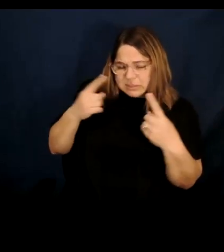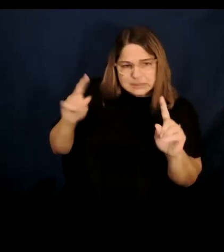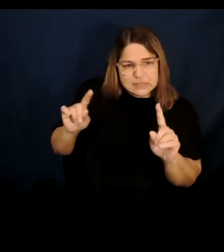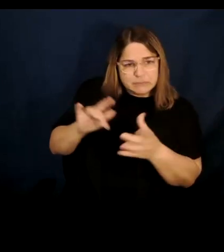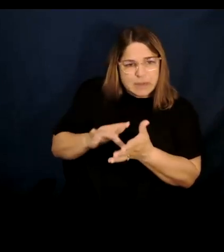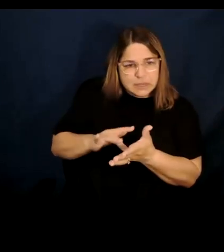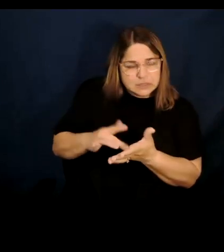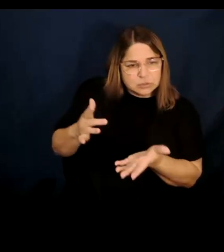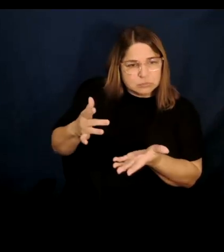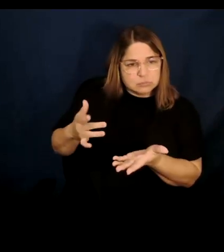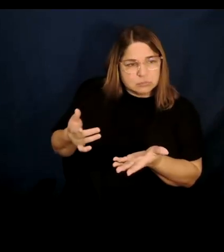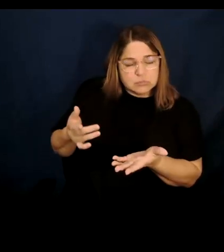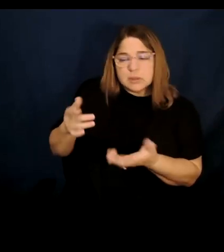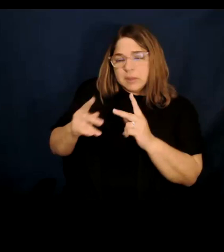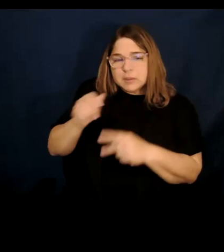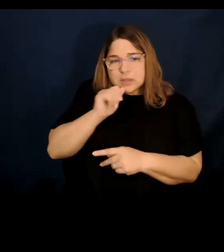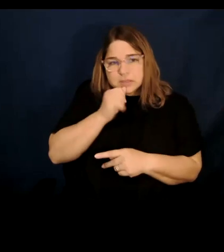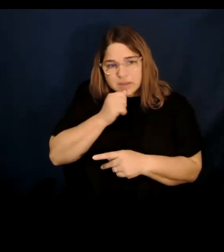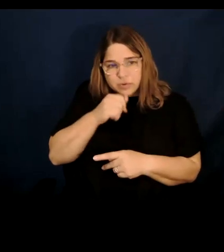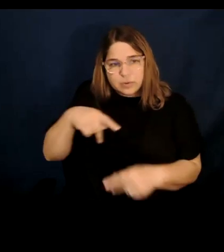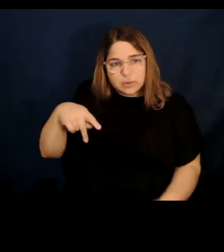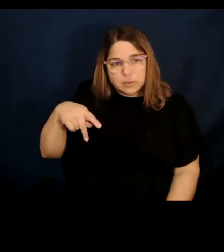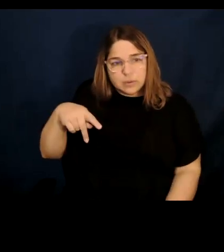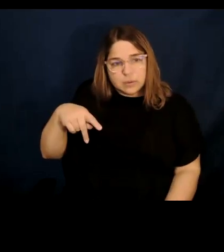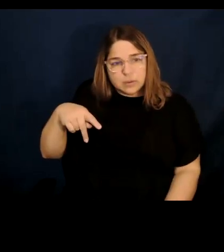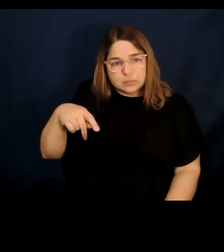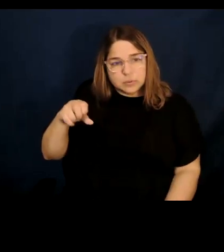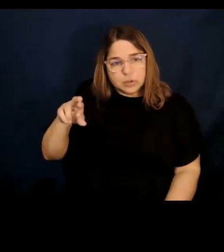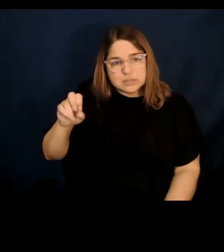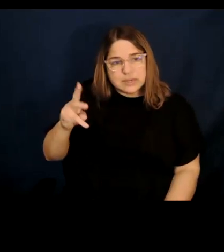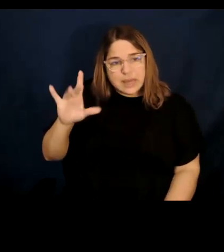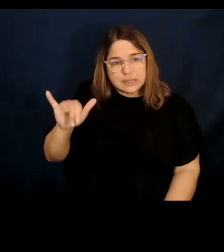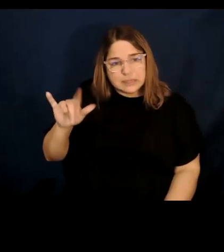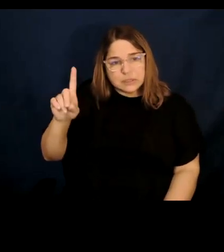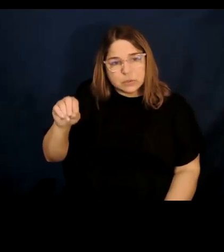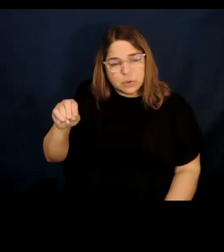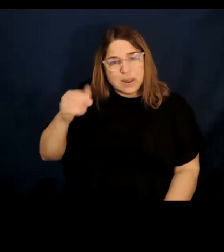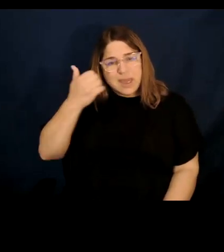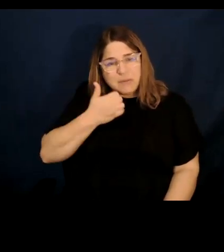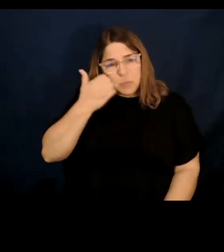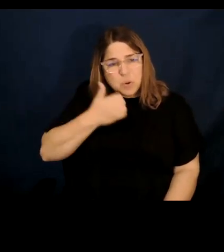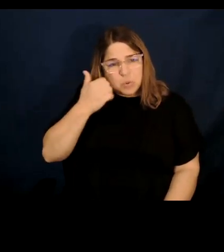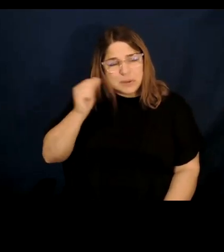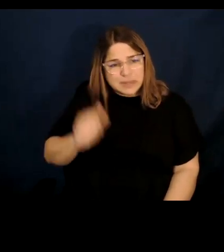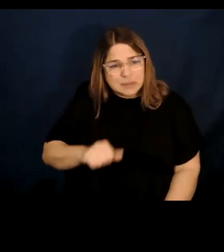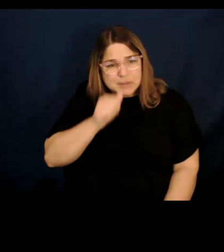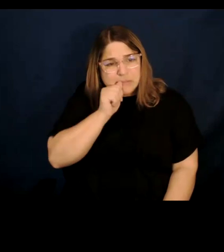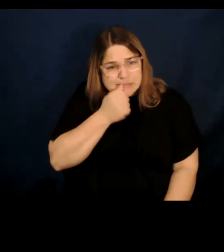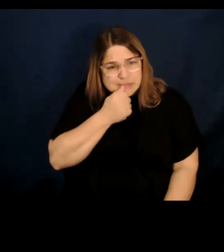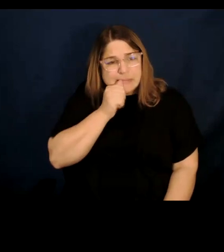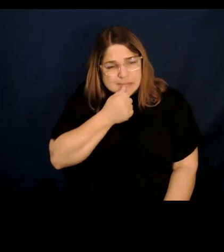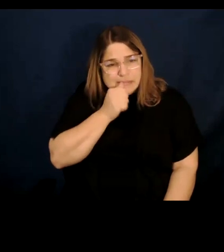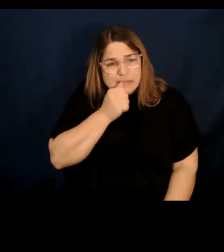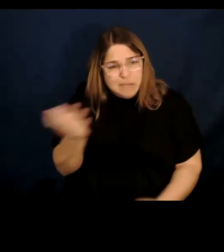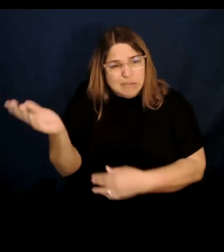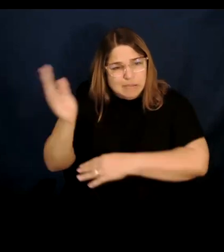on those suffering from personality disorders, every moment of the day can be anguish. As you can